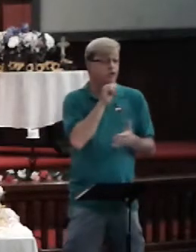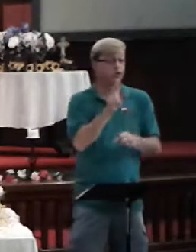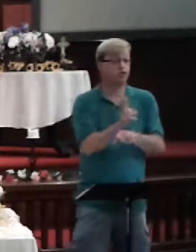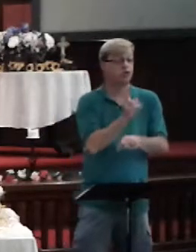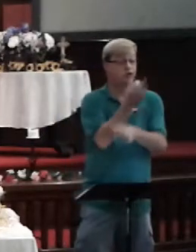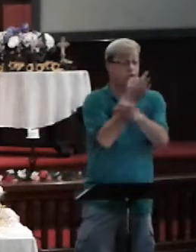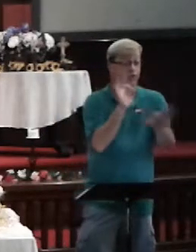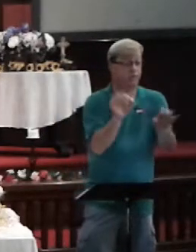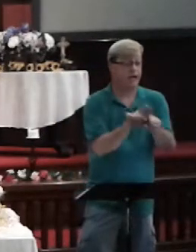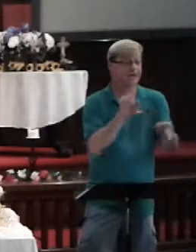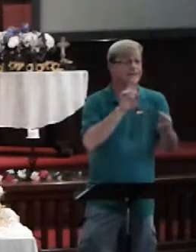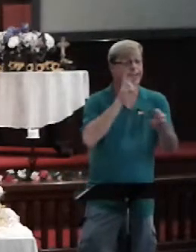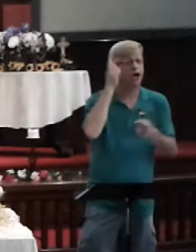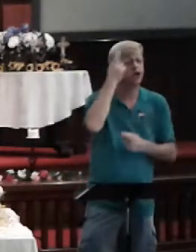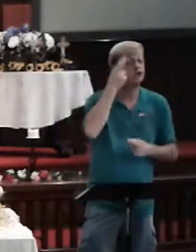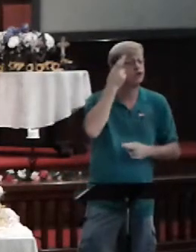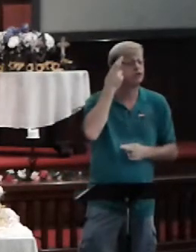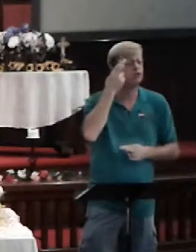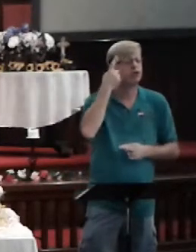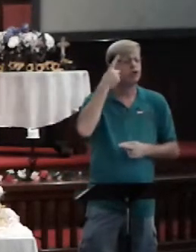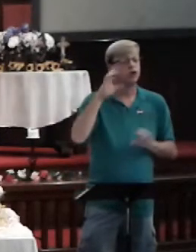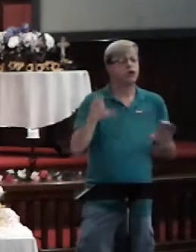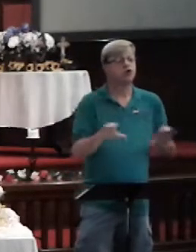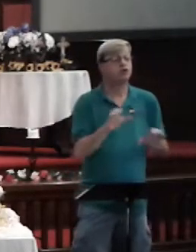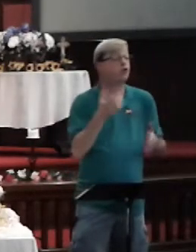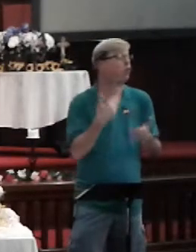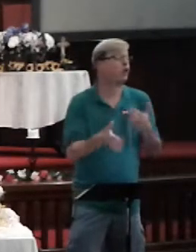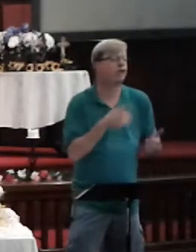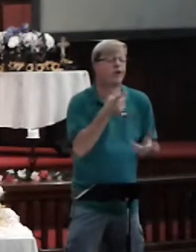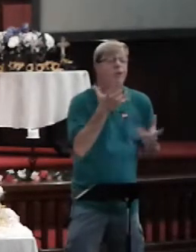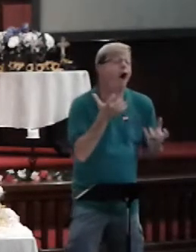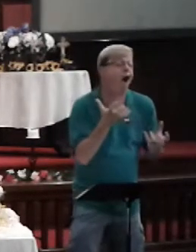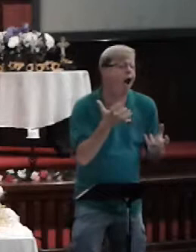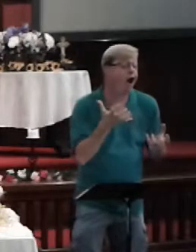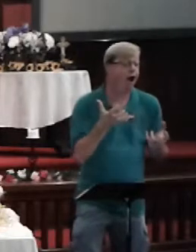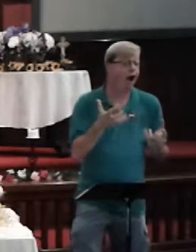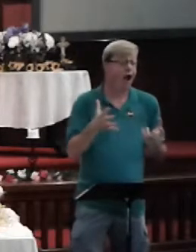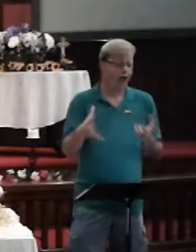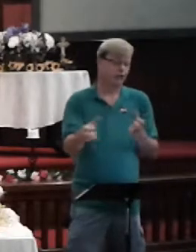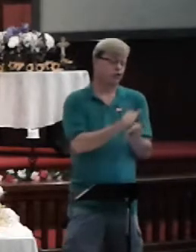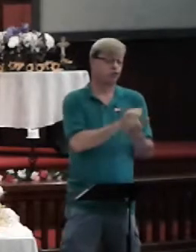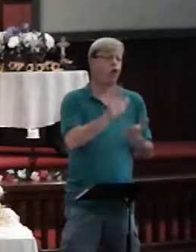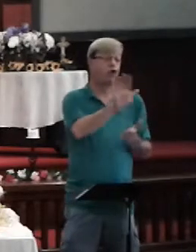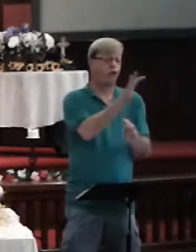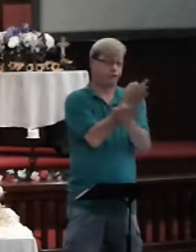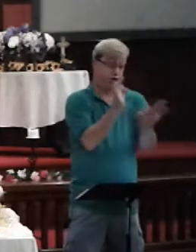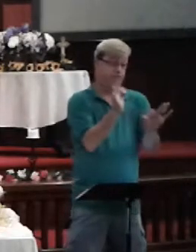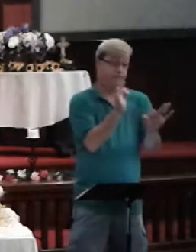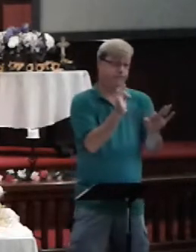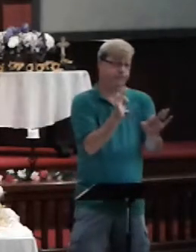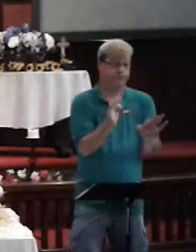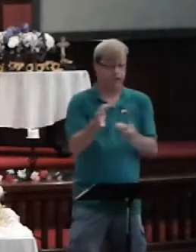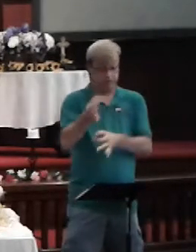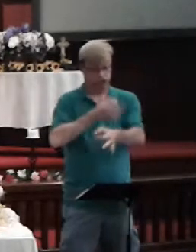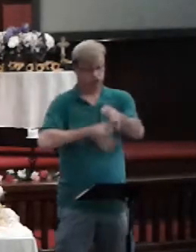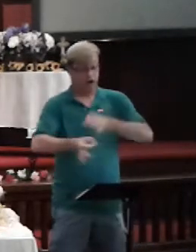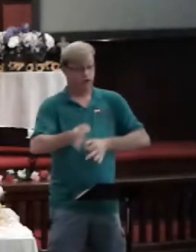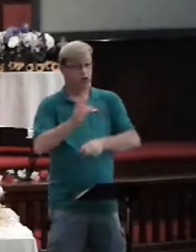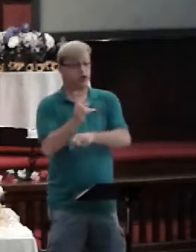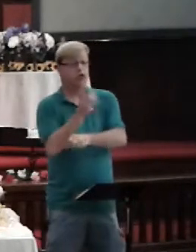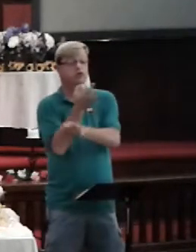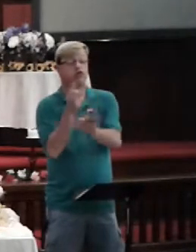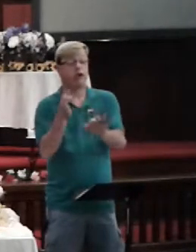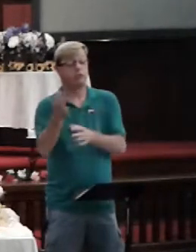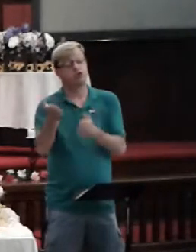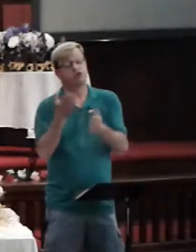this freedom as an excuse to do whatever you want to do and destroy your freedom. Rather, use your freedom